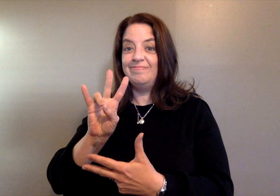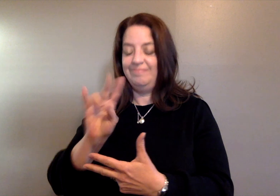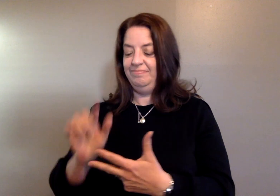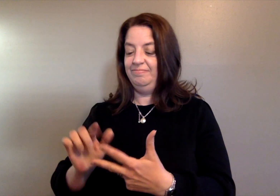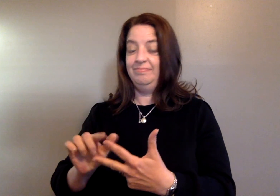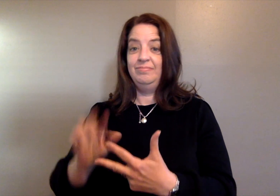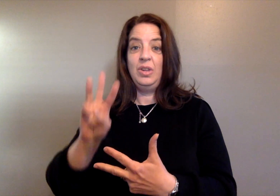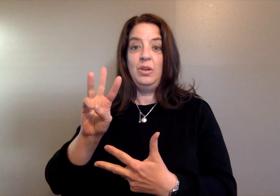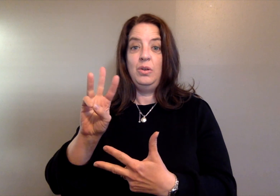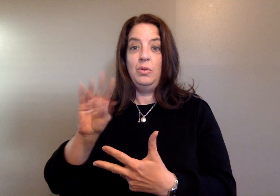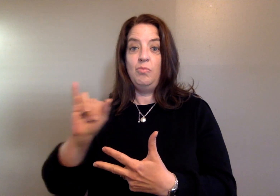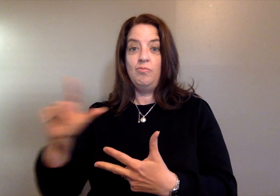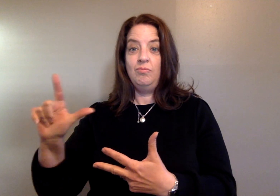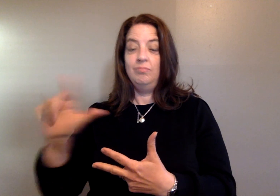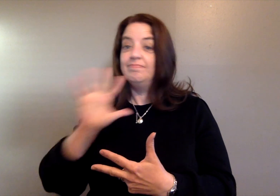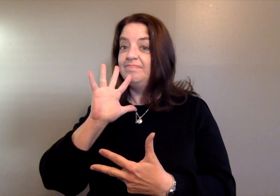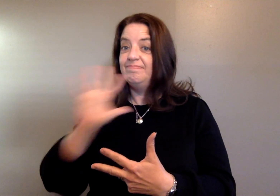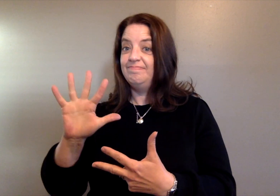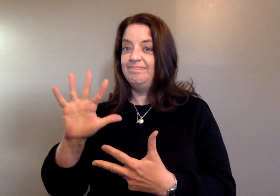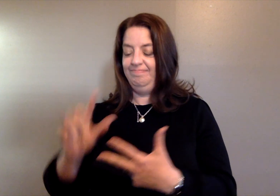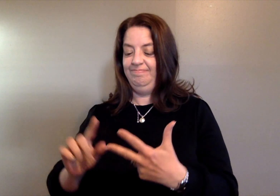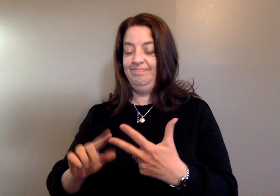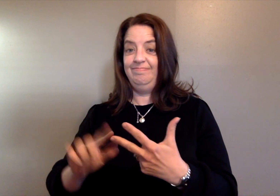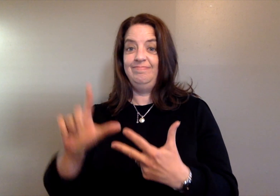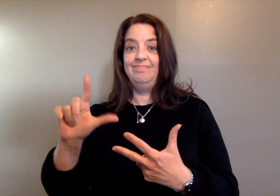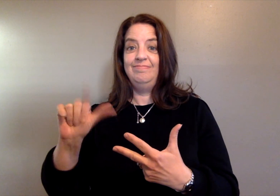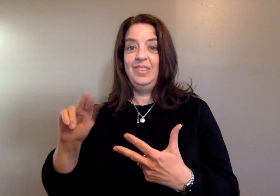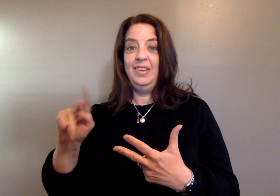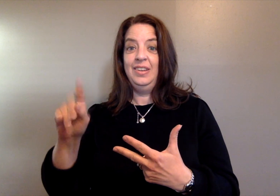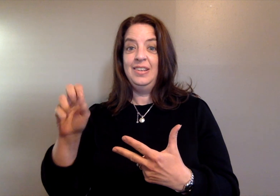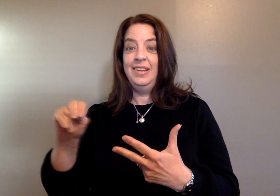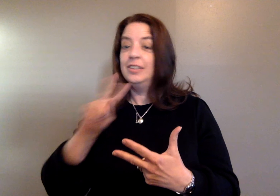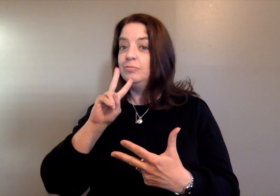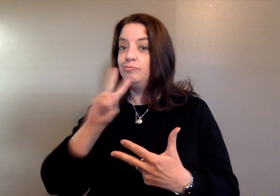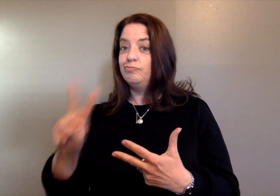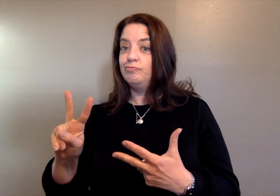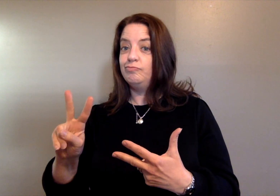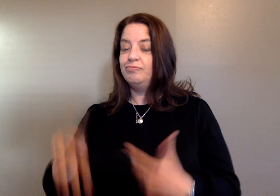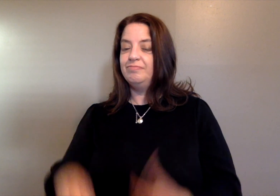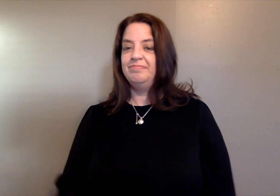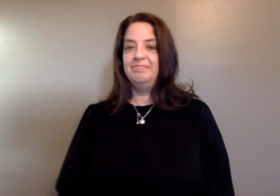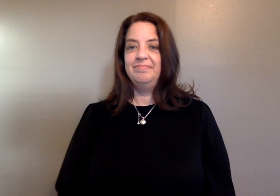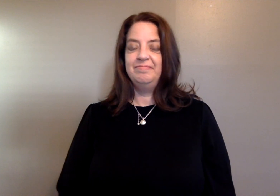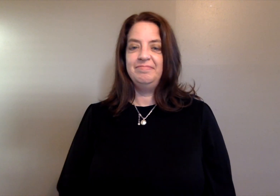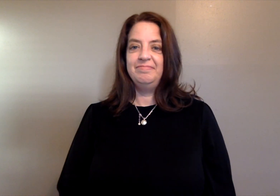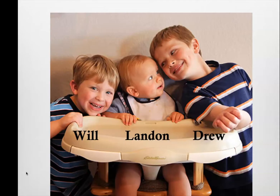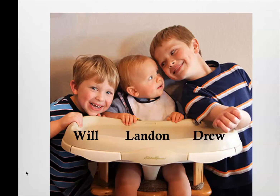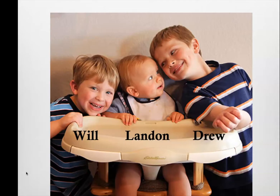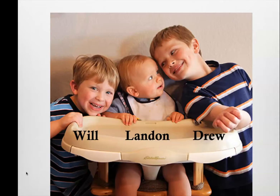is 5, and little Landon is 2. So I could sign it this way, and then you can see their ages, and